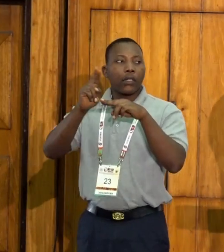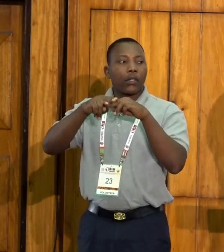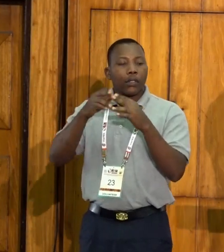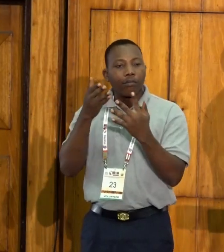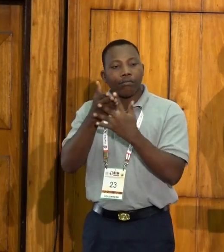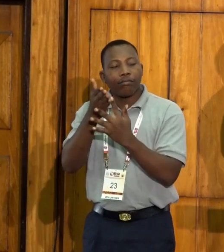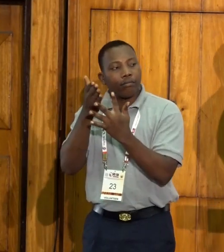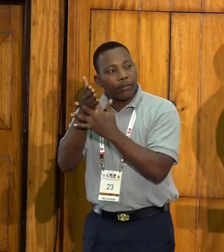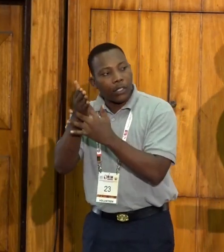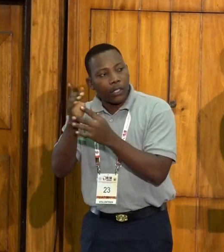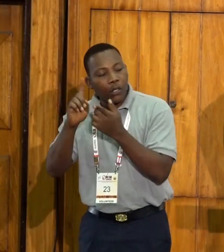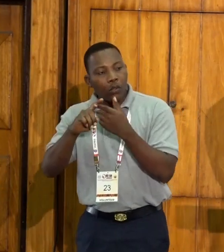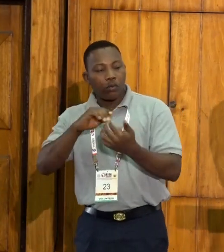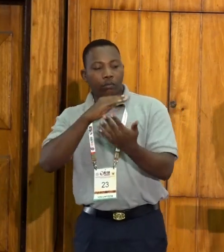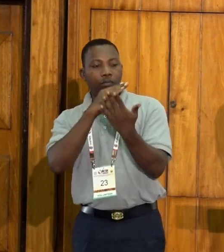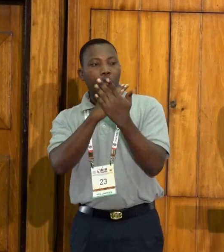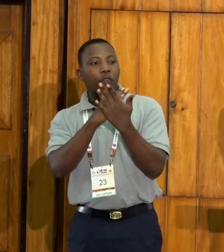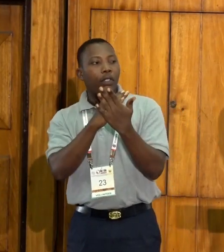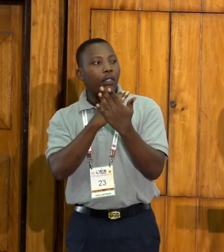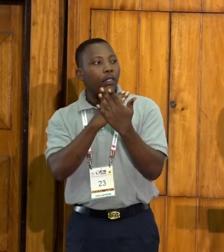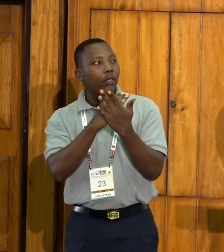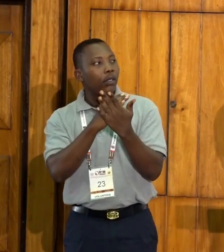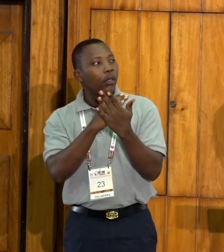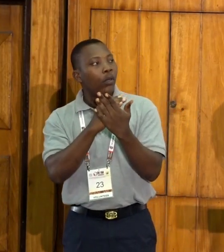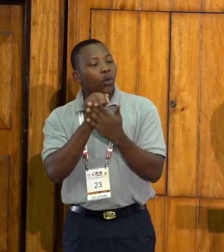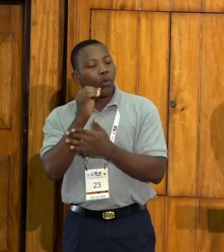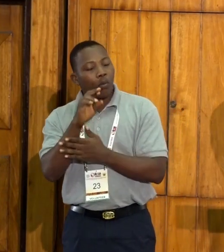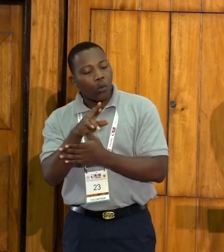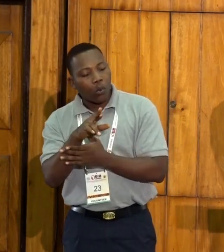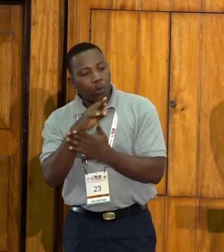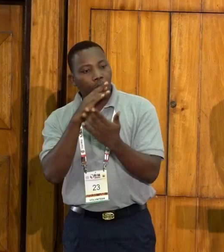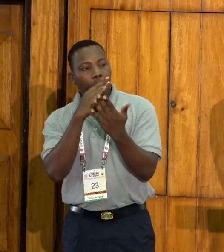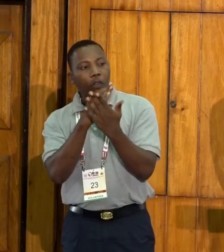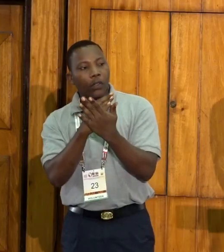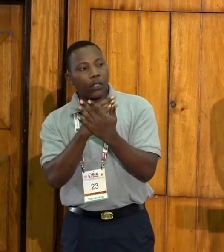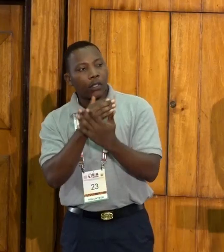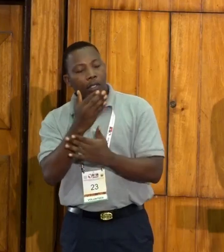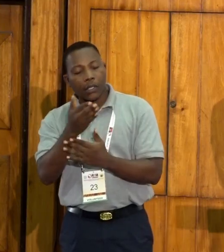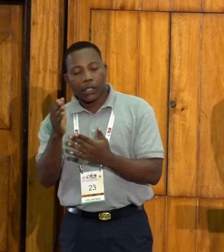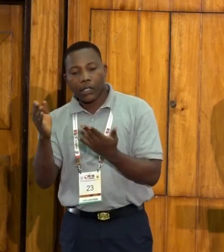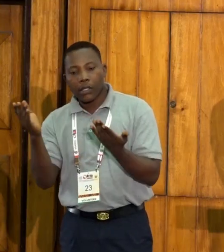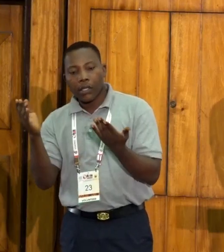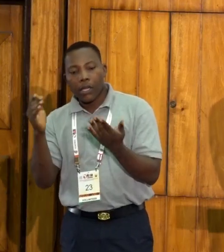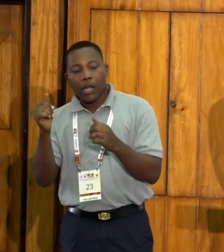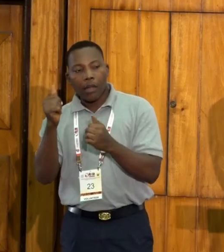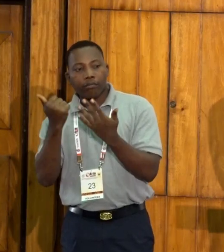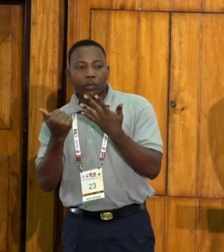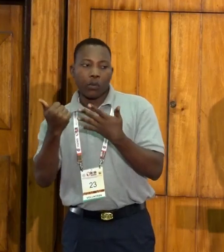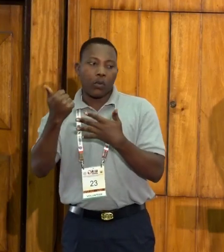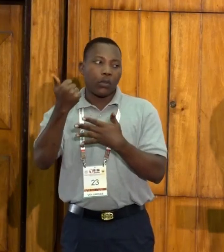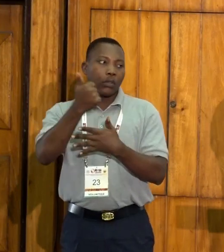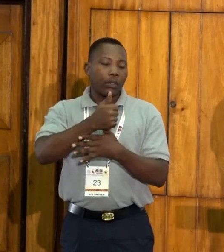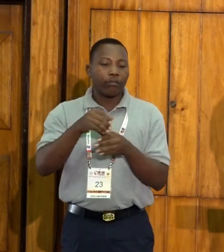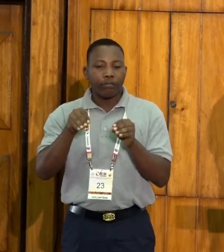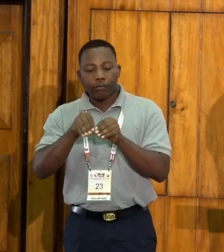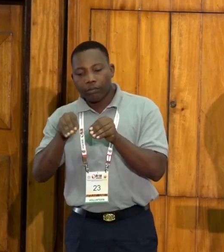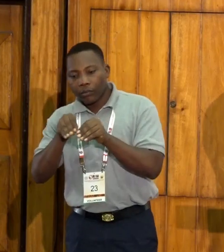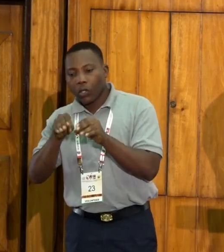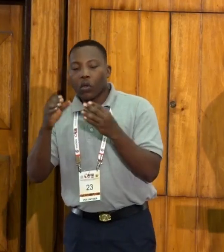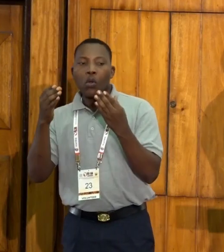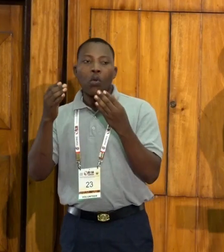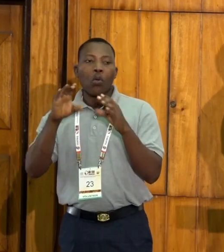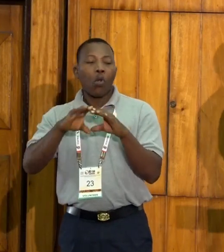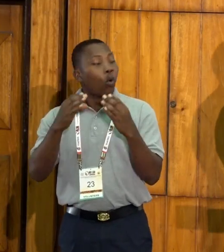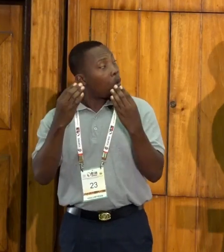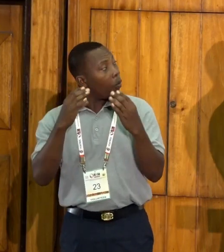access to preventive or prevention commodities and products among the LGBTQ community.